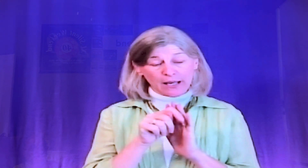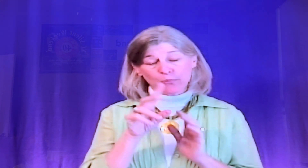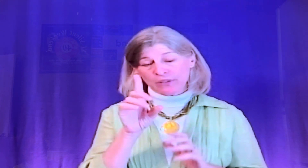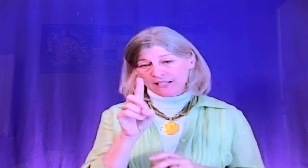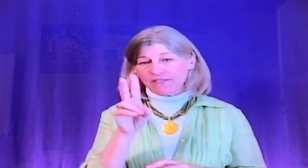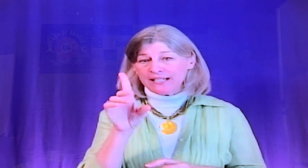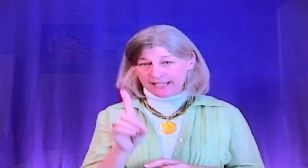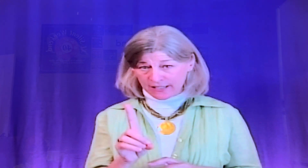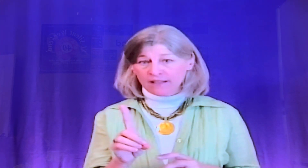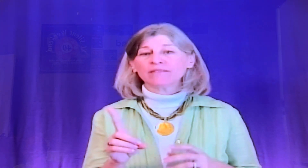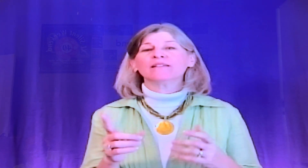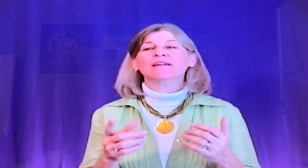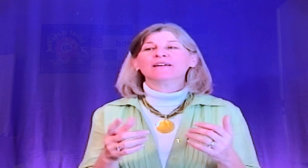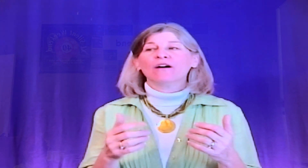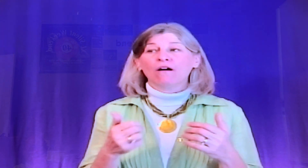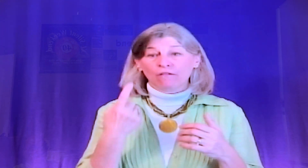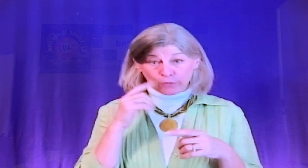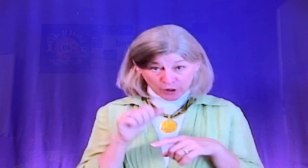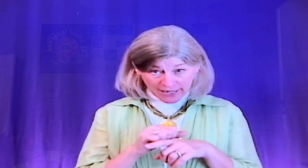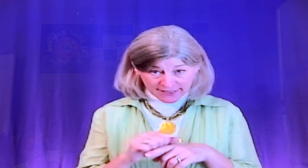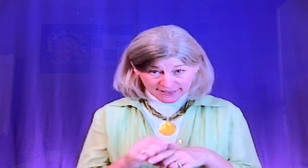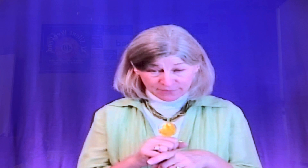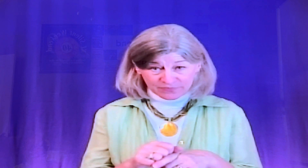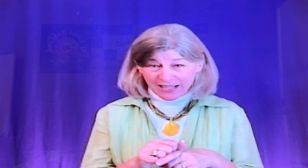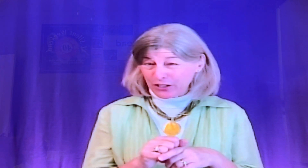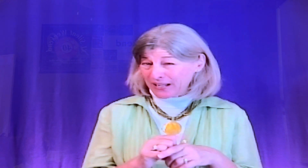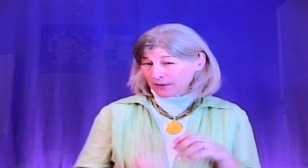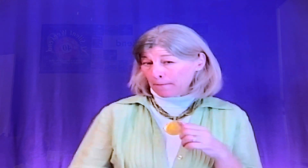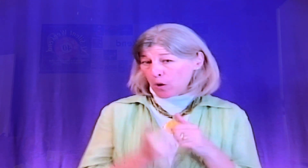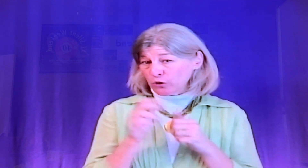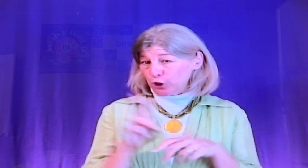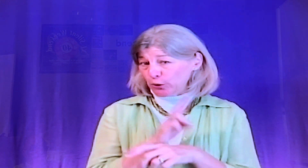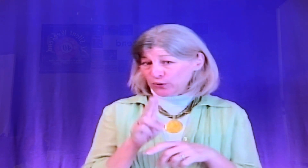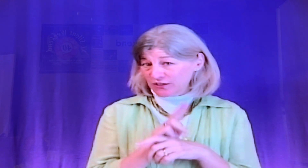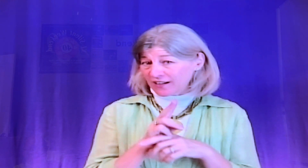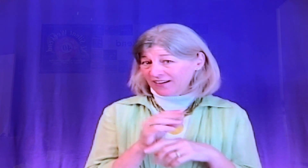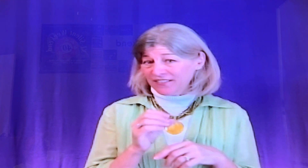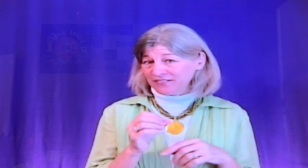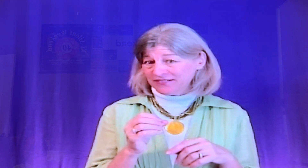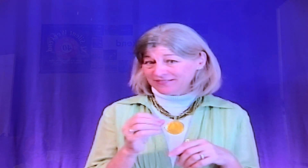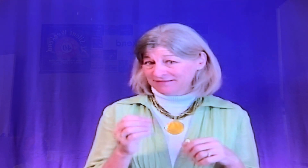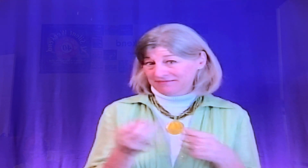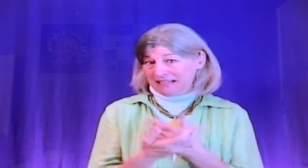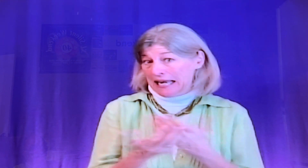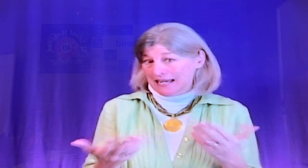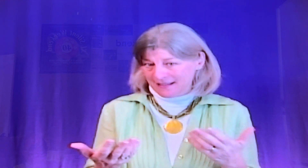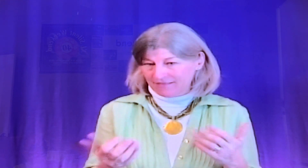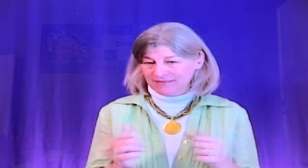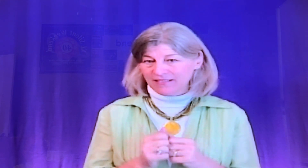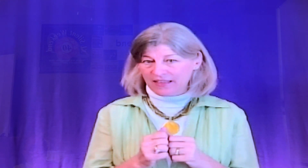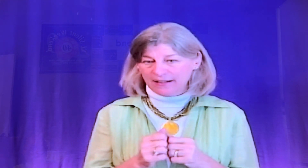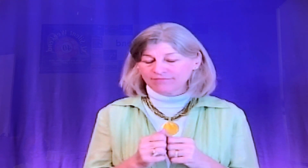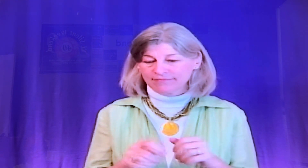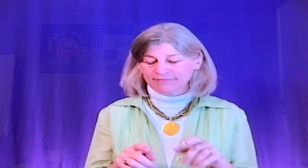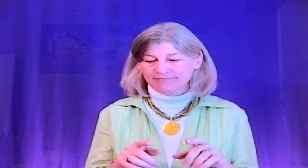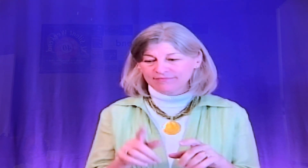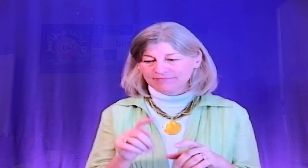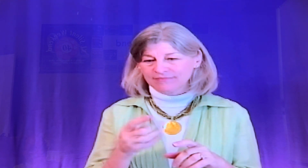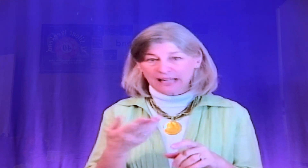or DVD for practice. You get the most use of anything like